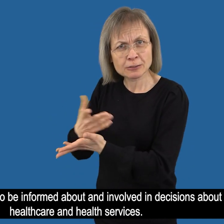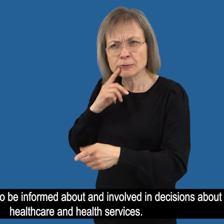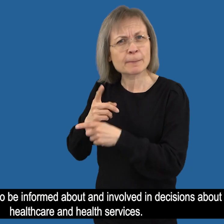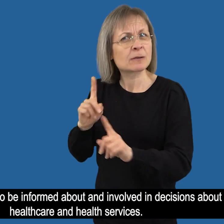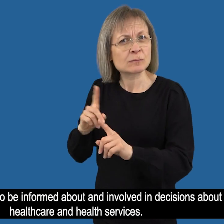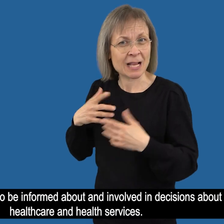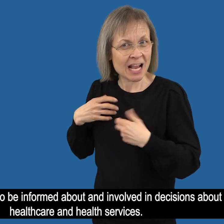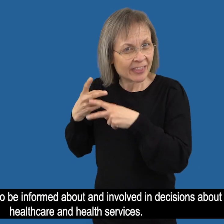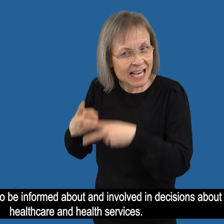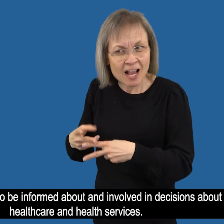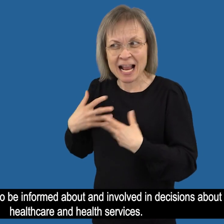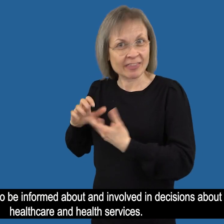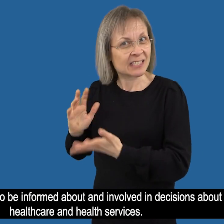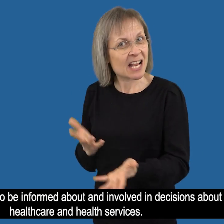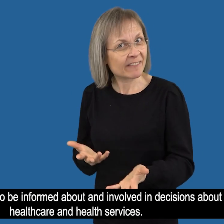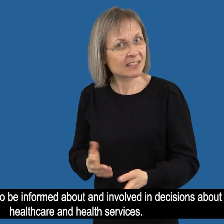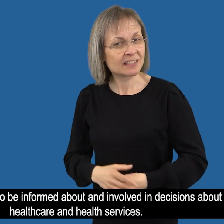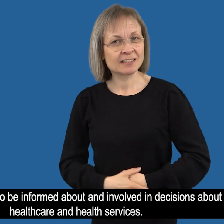health services.